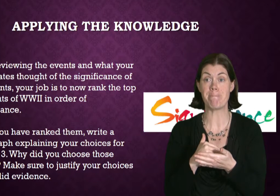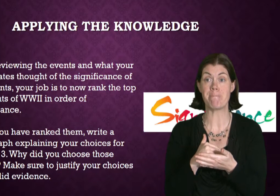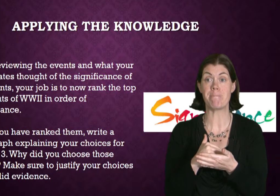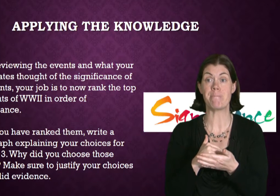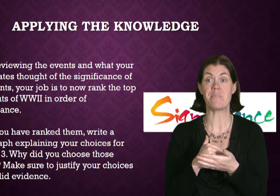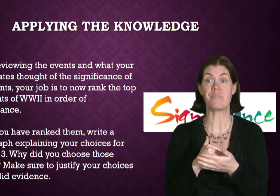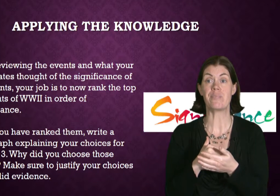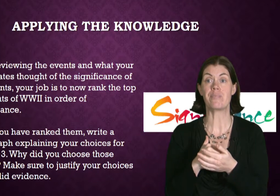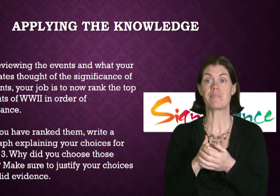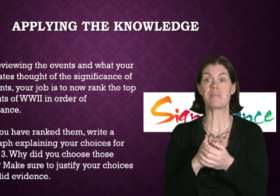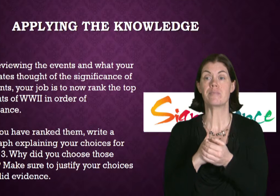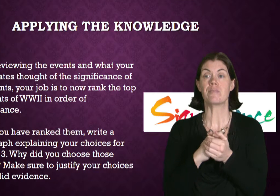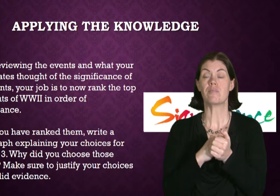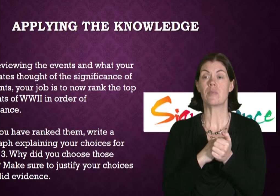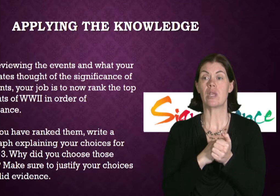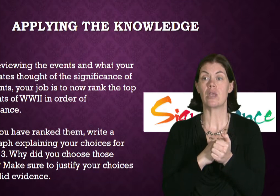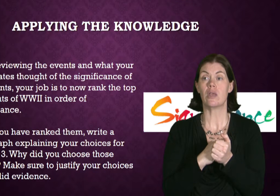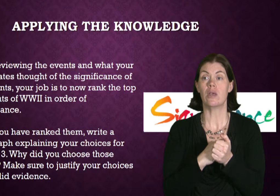okay?